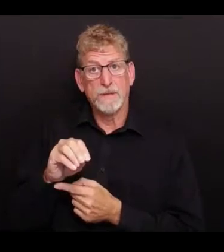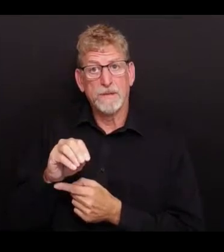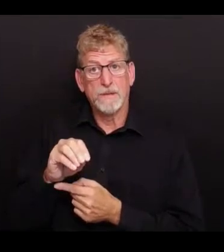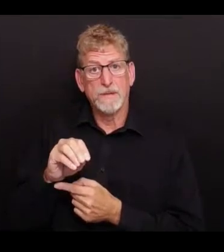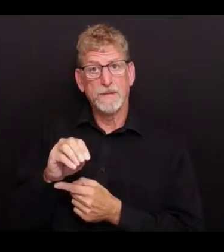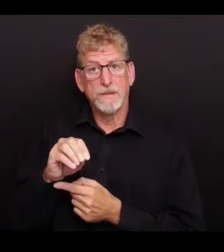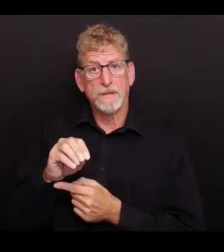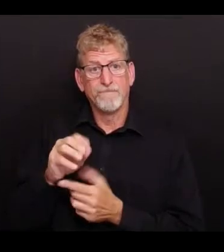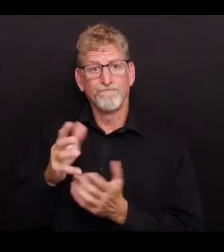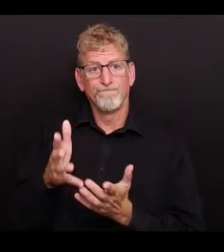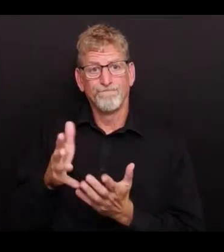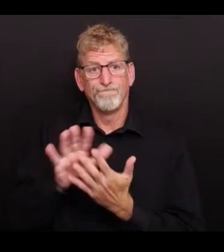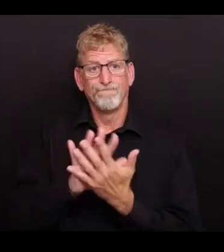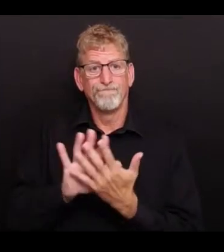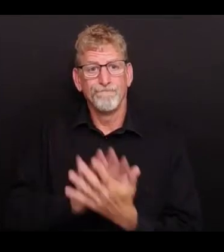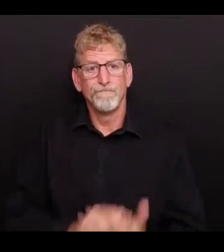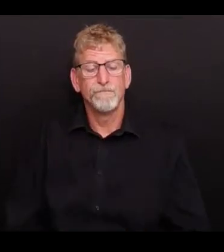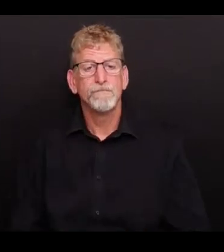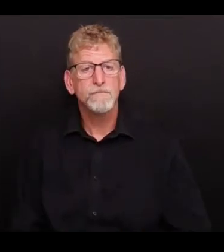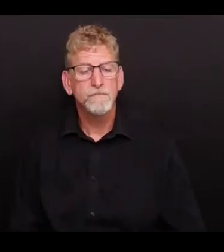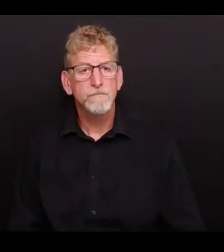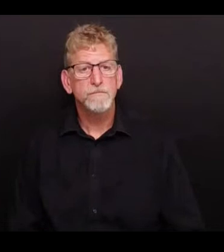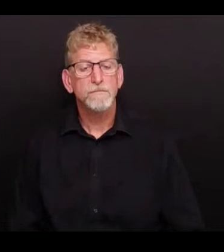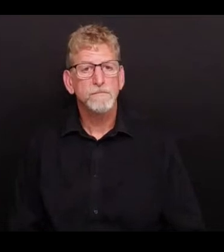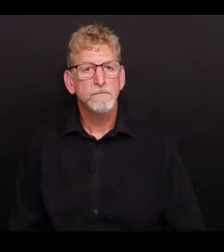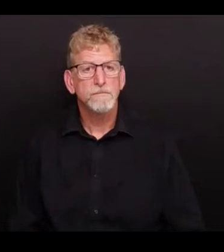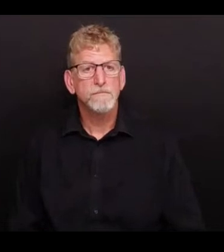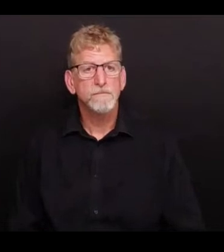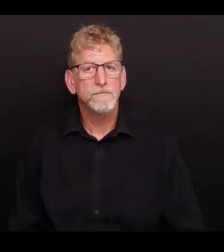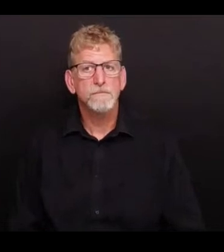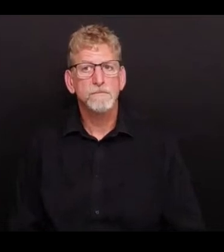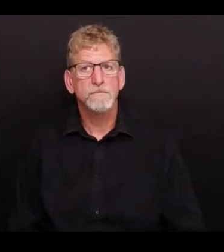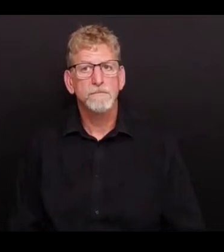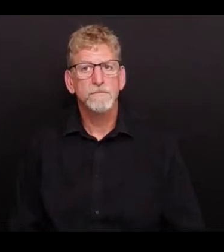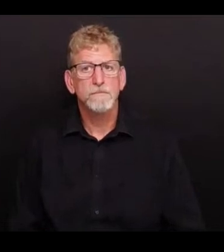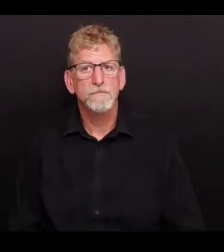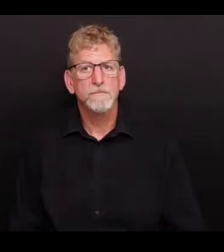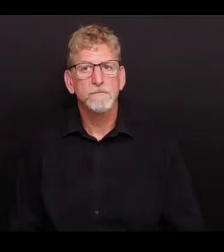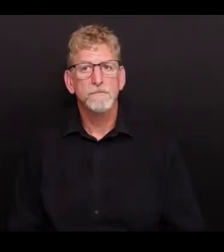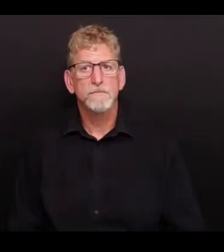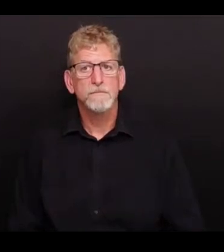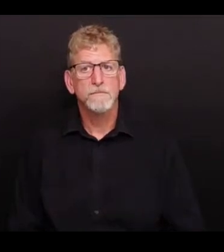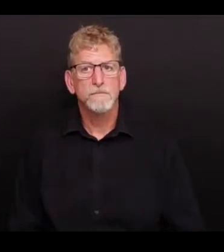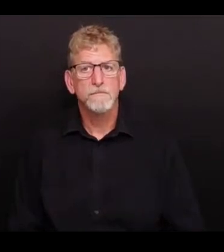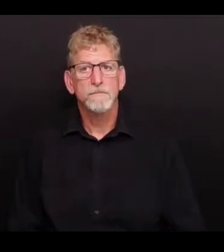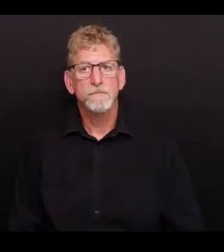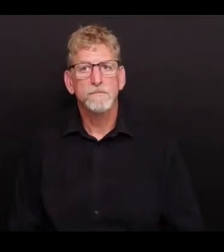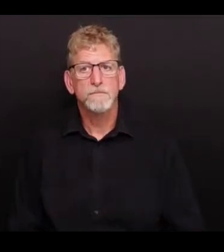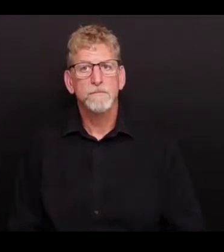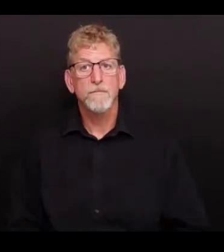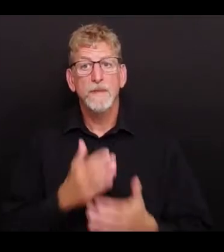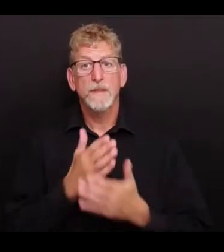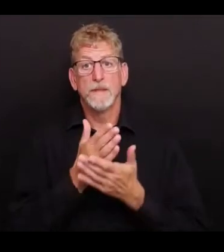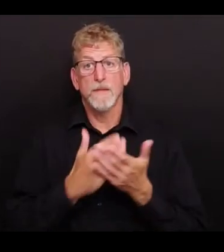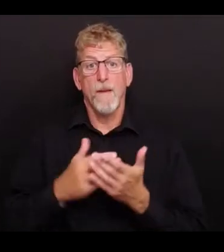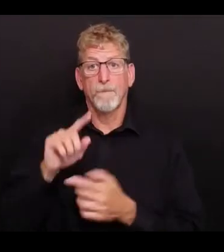enrollees overall was much less than we see between Minnesotans in high SBI zip codes